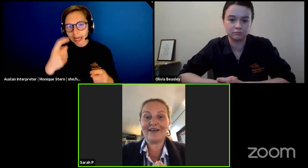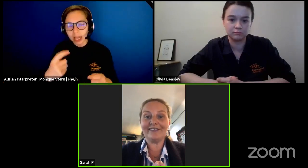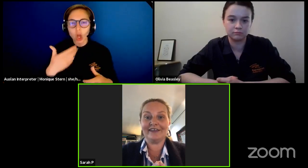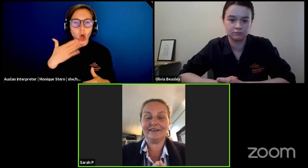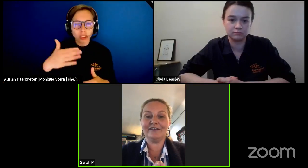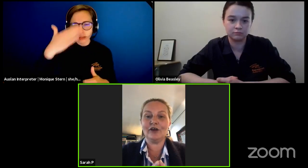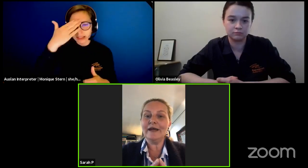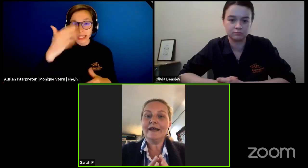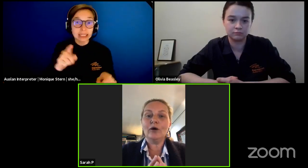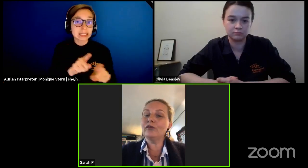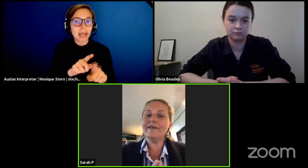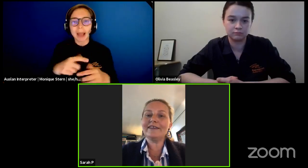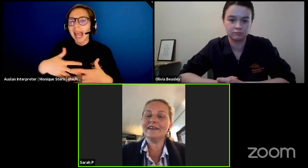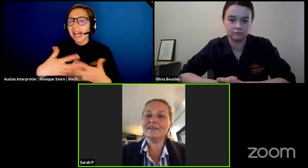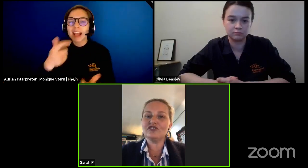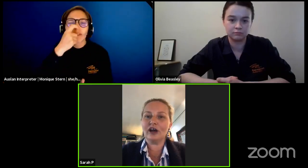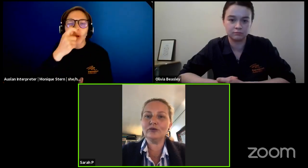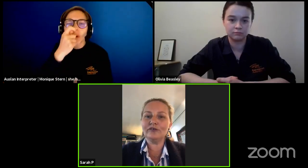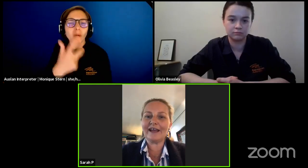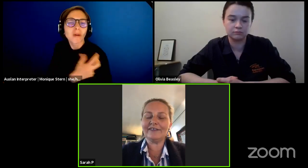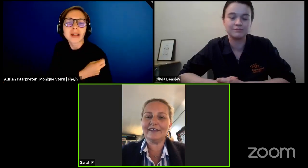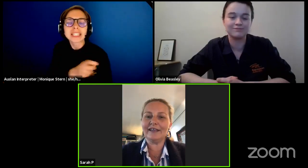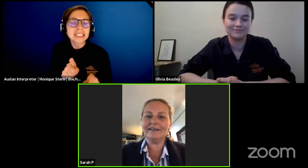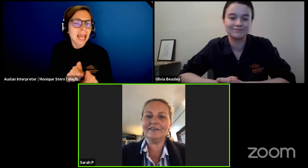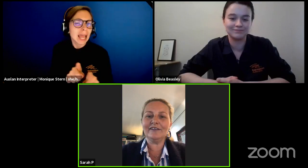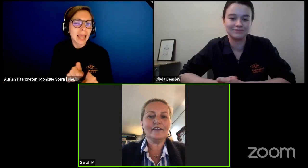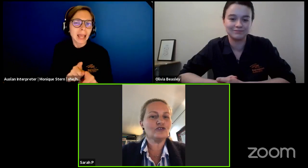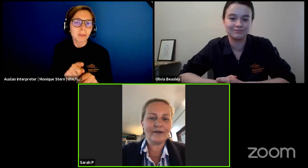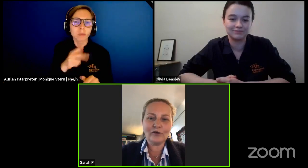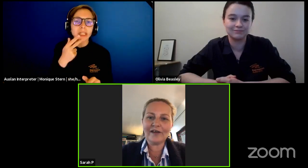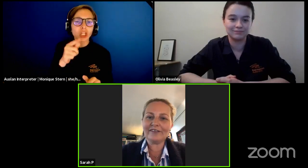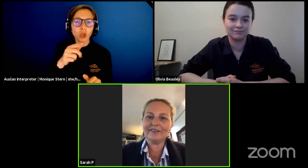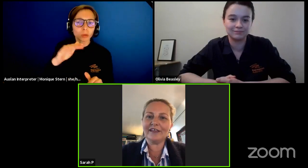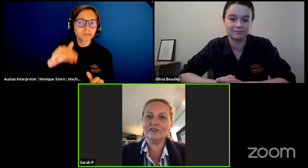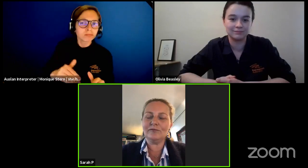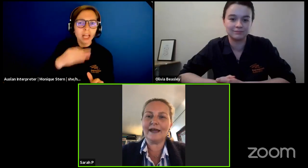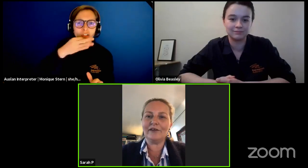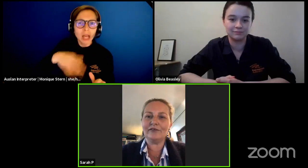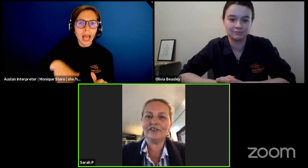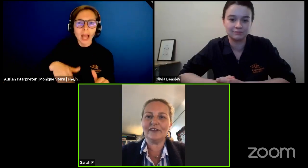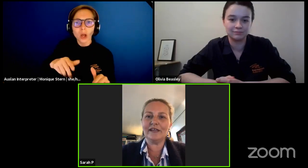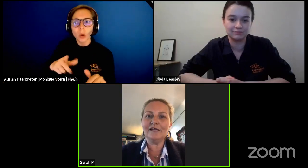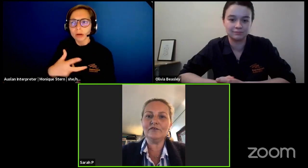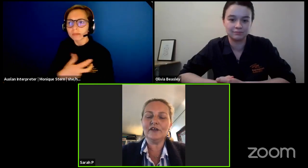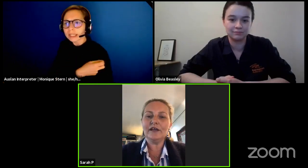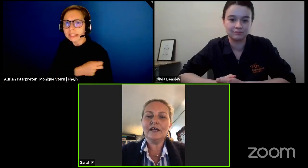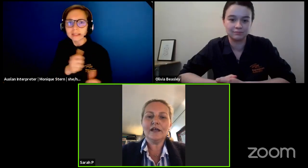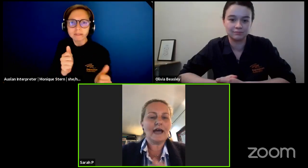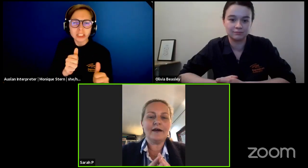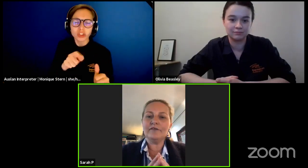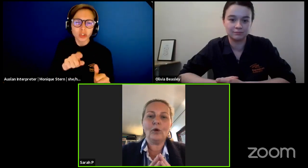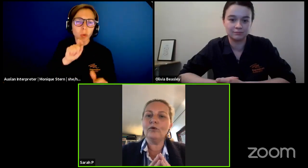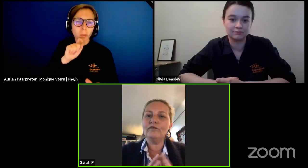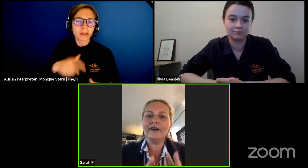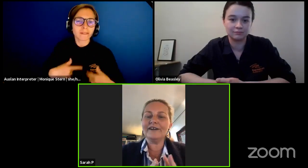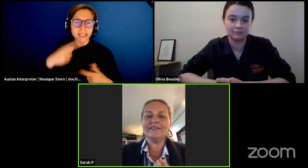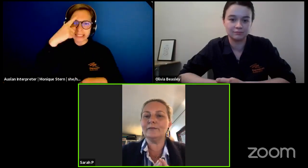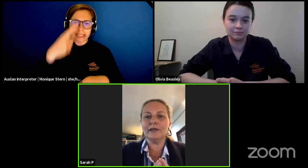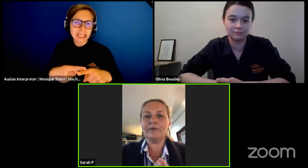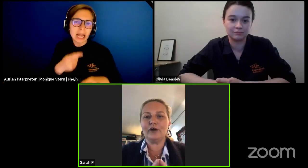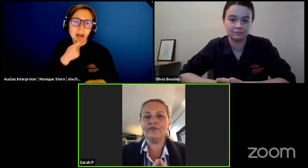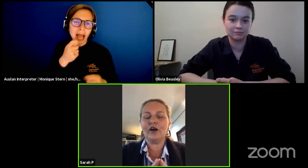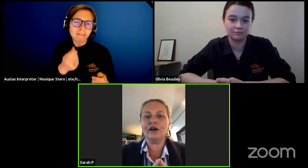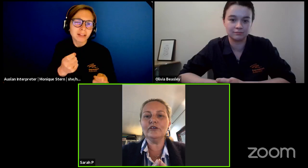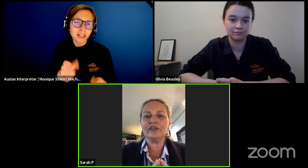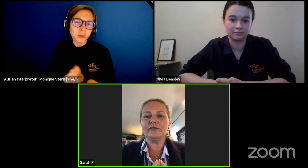our vaccines. So all the vaccines, the childhood vaccines, the travel vaccines you may have received, all very